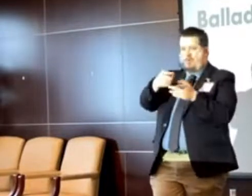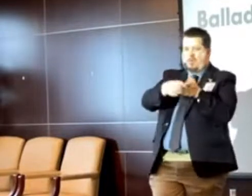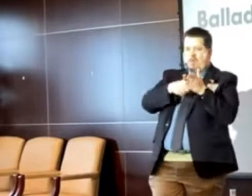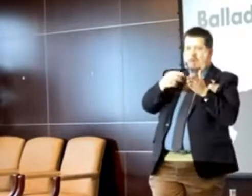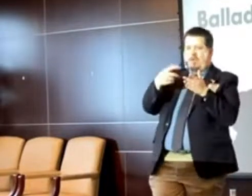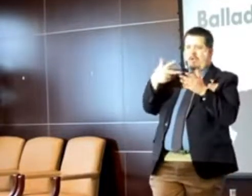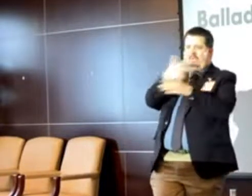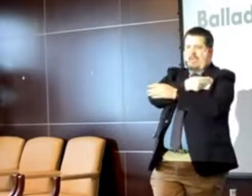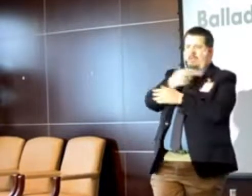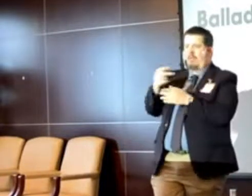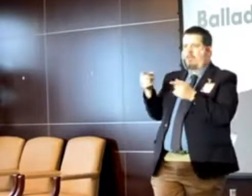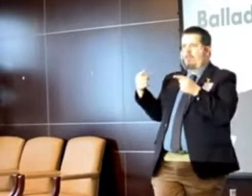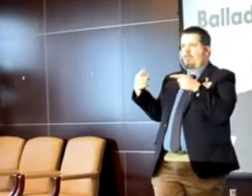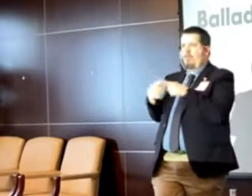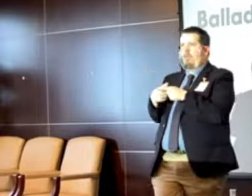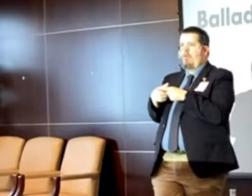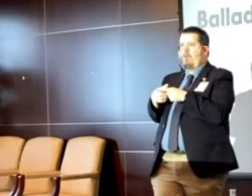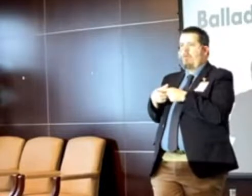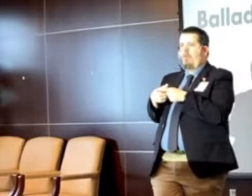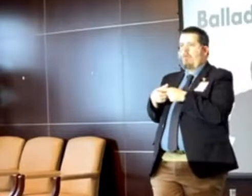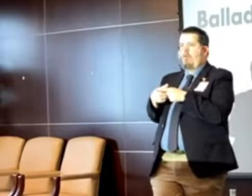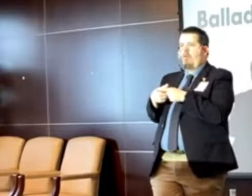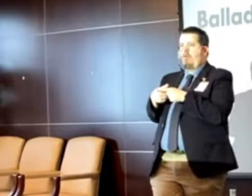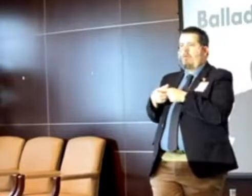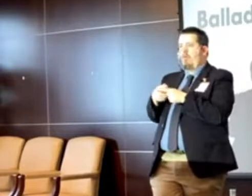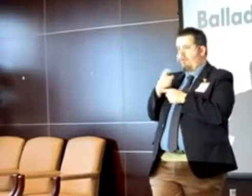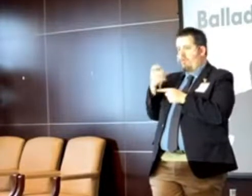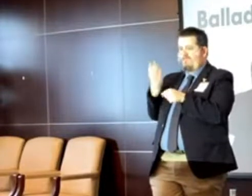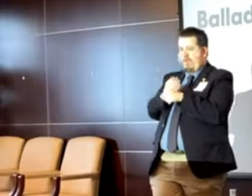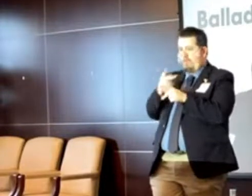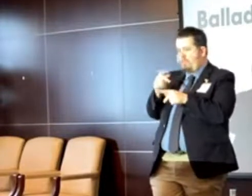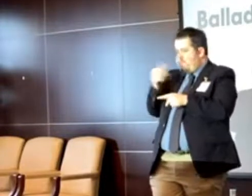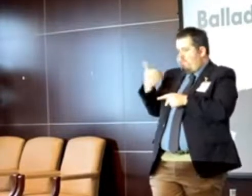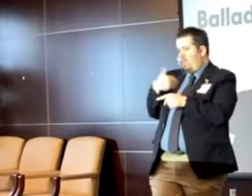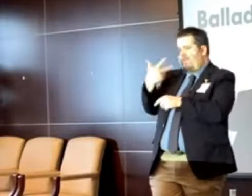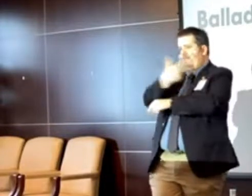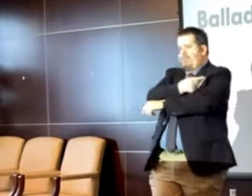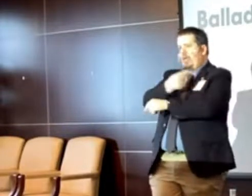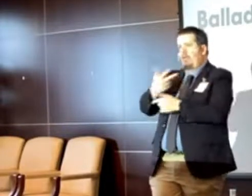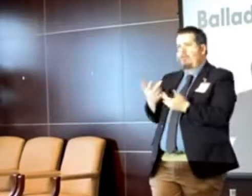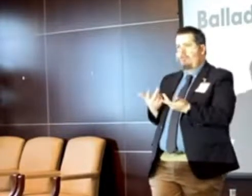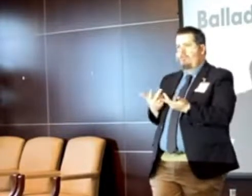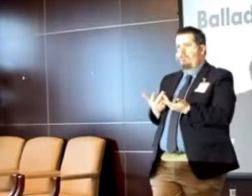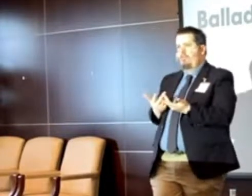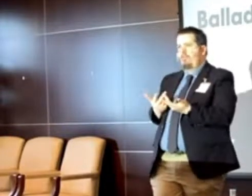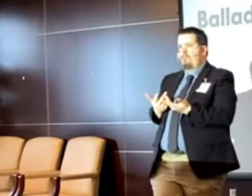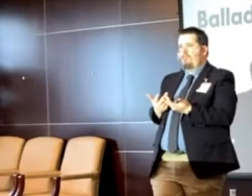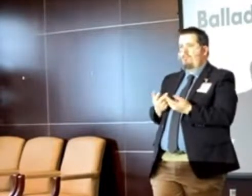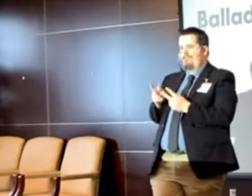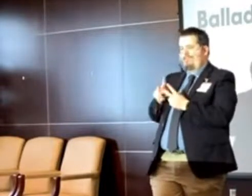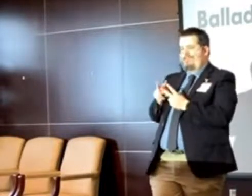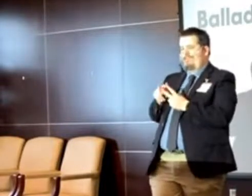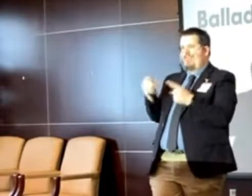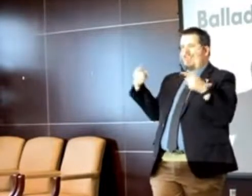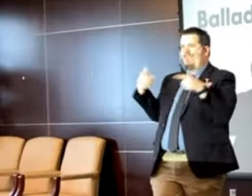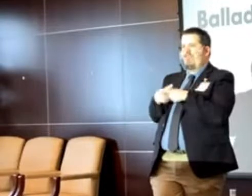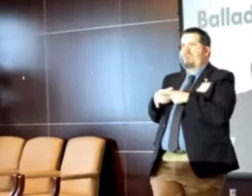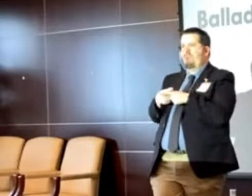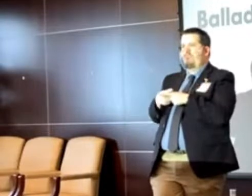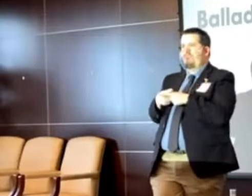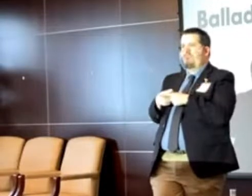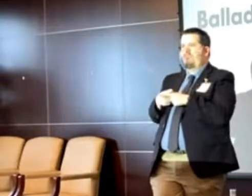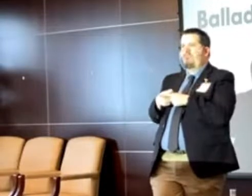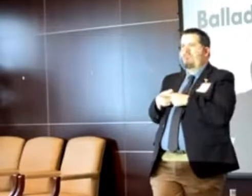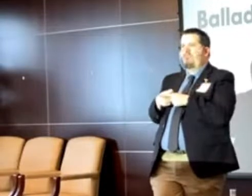you have to have safe levels of staffing, and the other that says you have to fire people who aren't vaccinated. Those two things conflict right now.